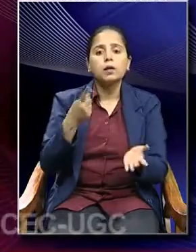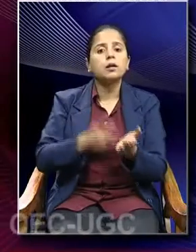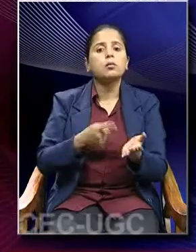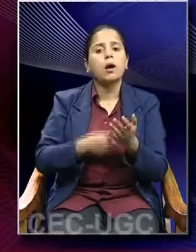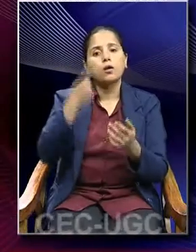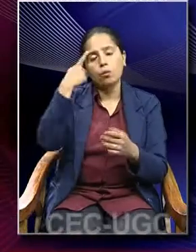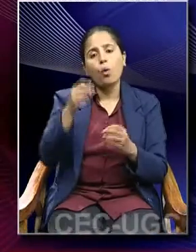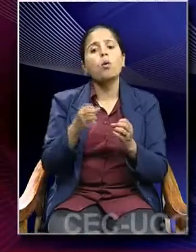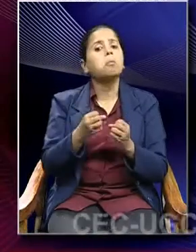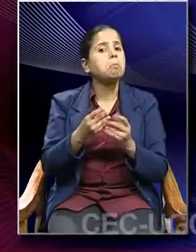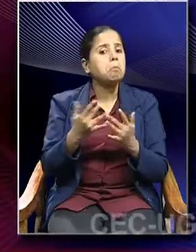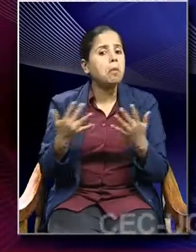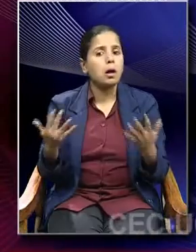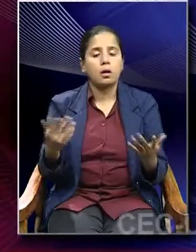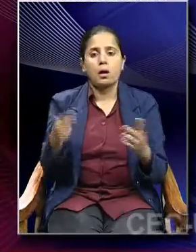much of